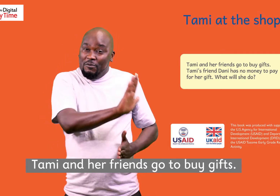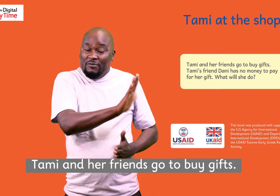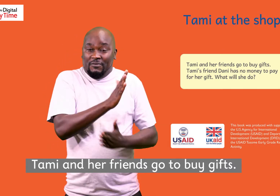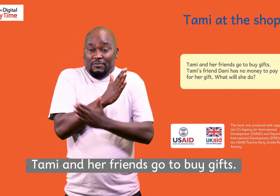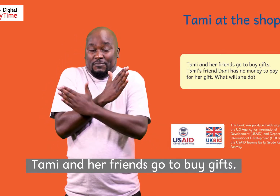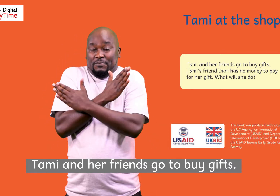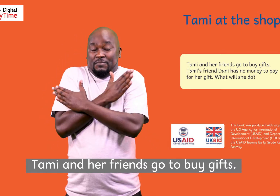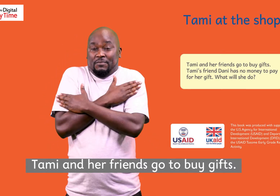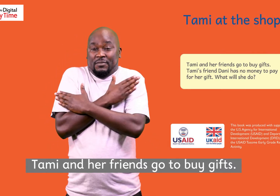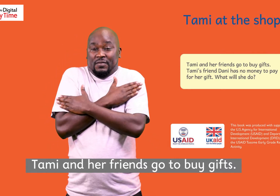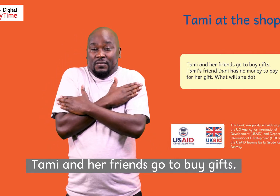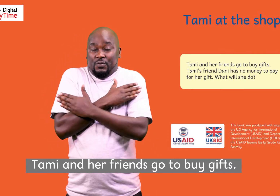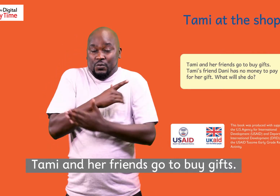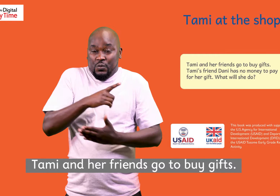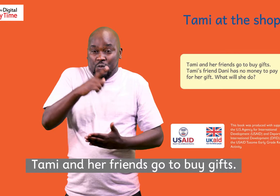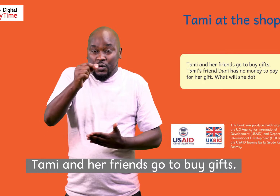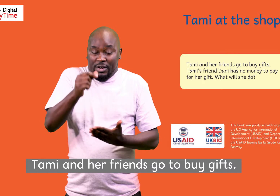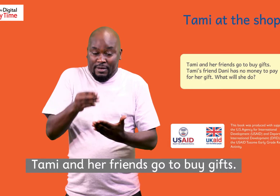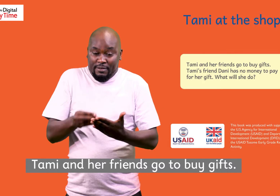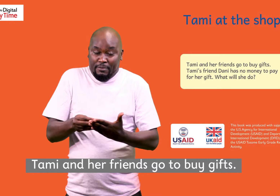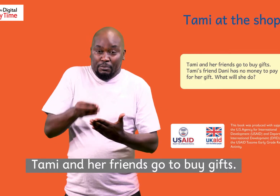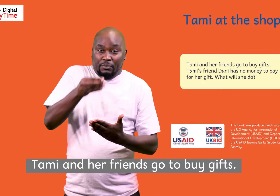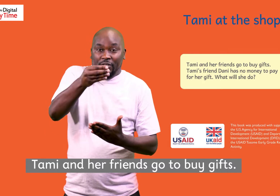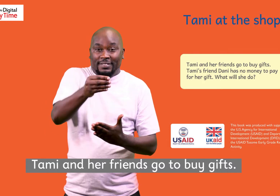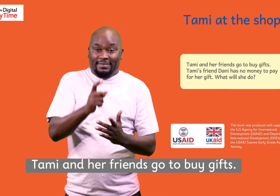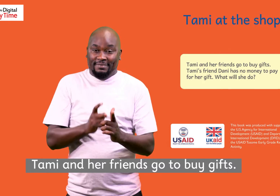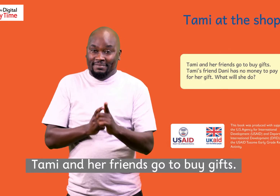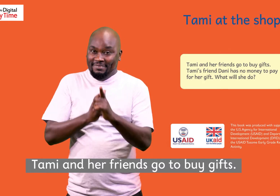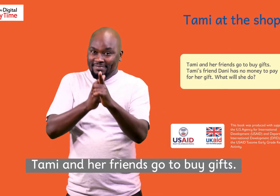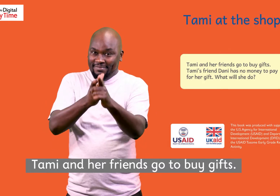Tammy and her friends go to buy gifts.